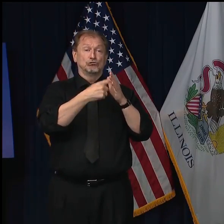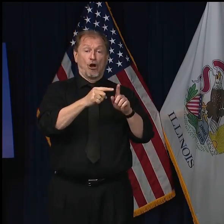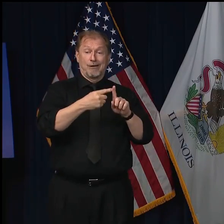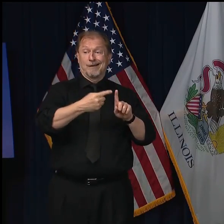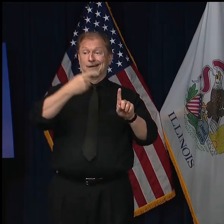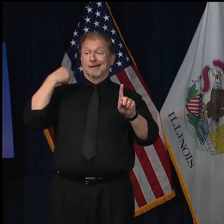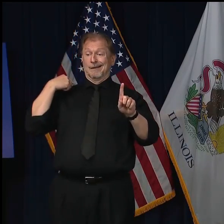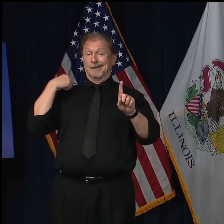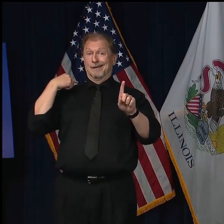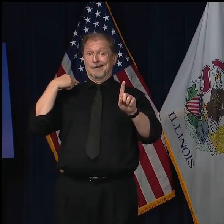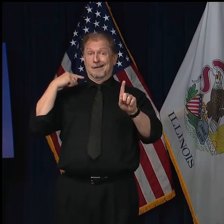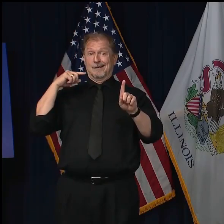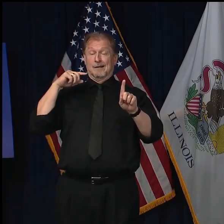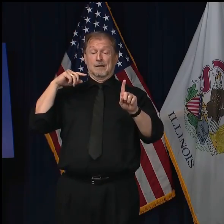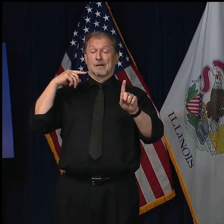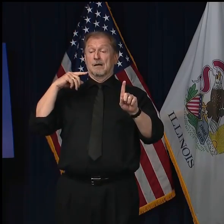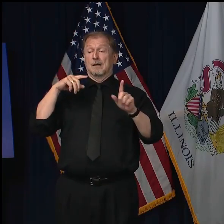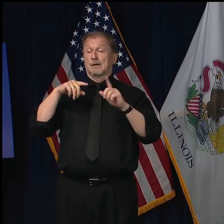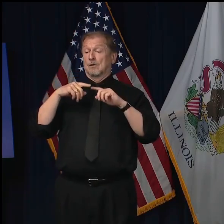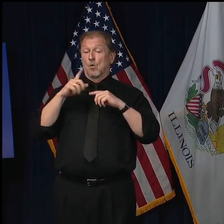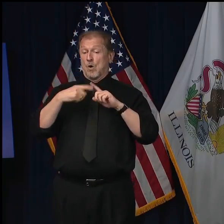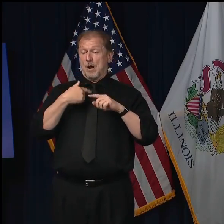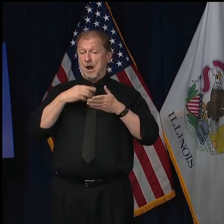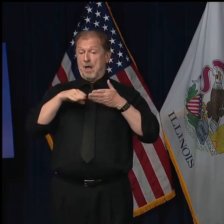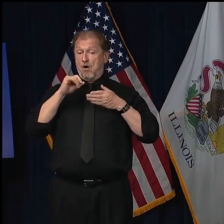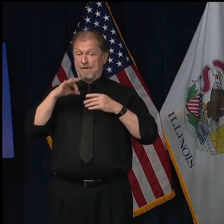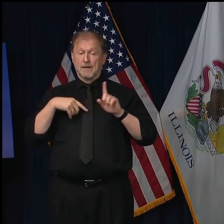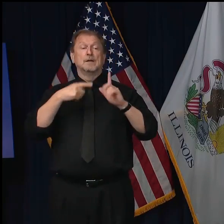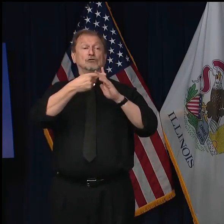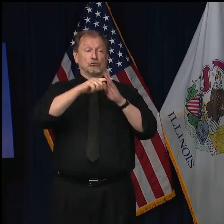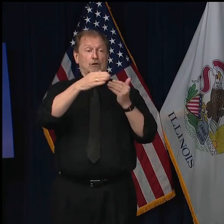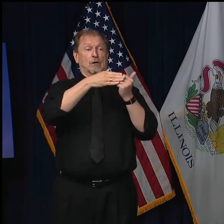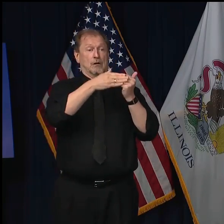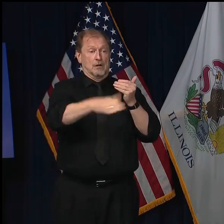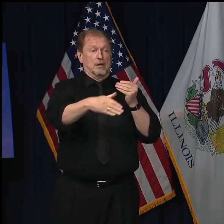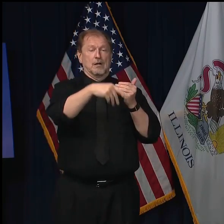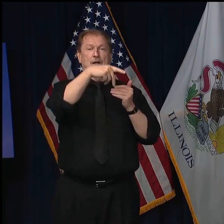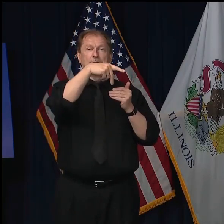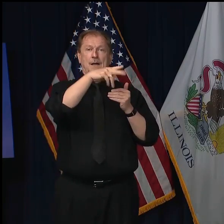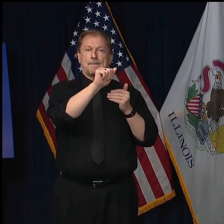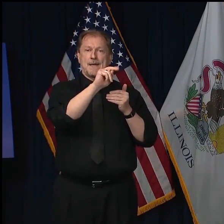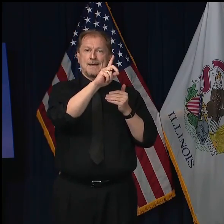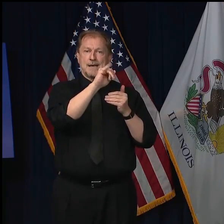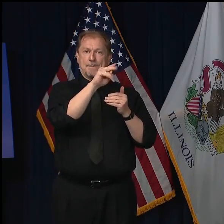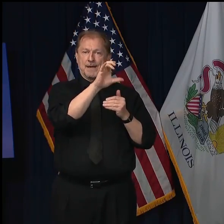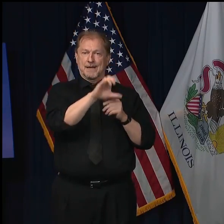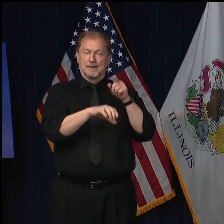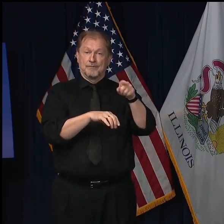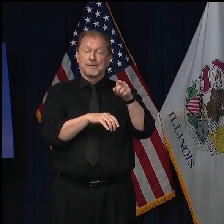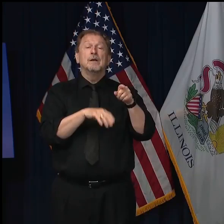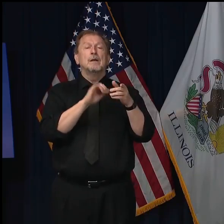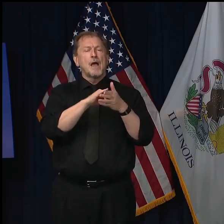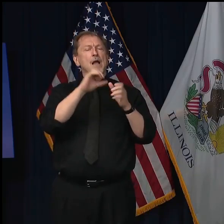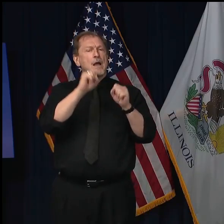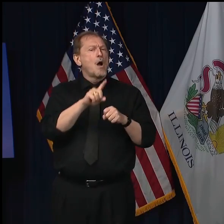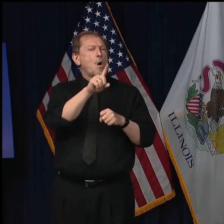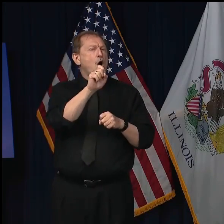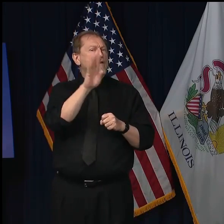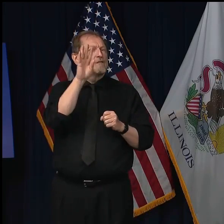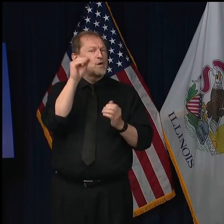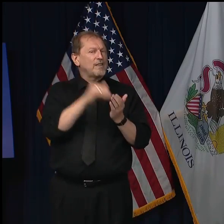first week of unemployment. The new public website is prepared to process more than